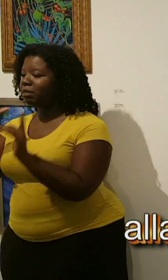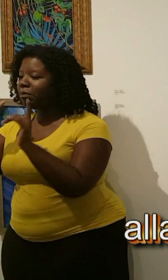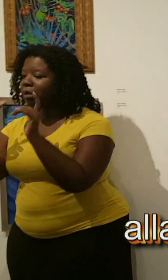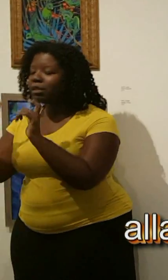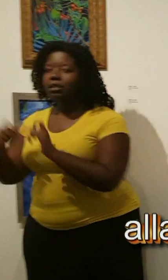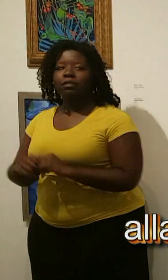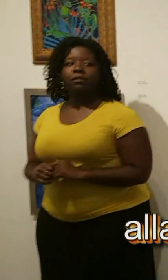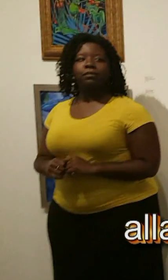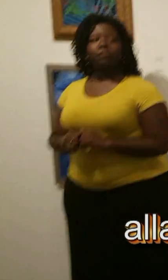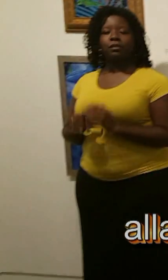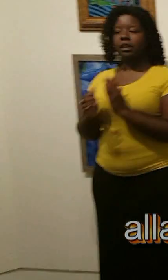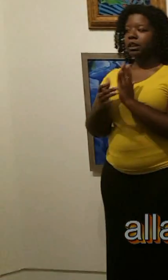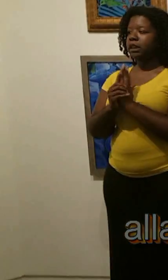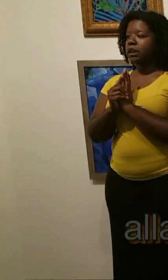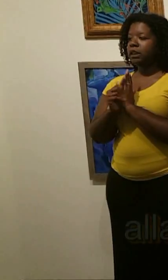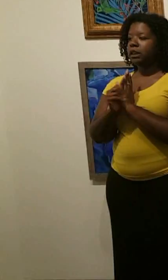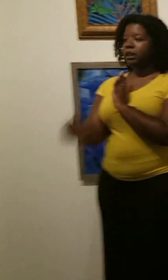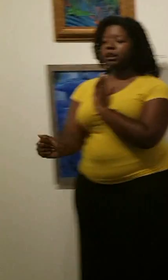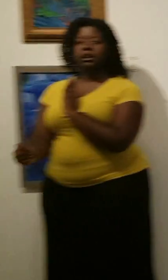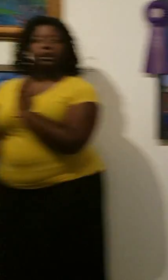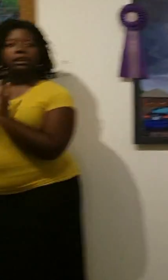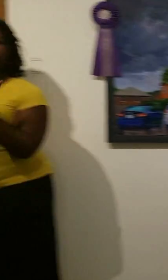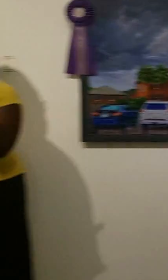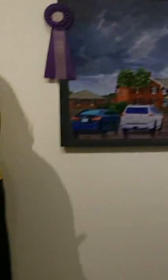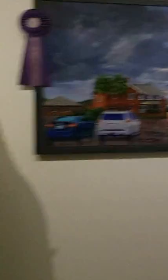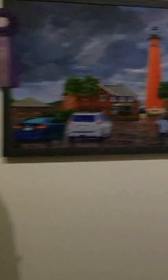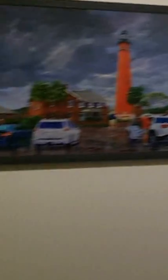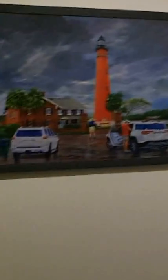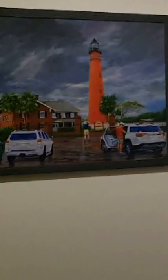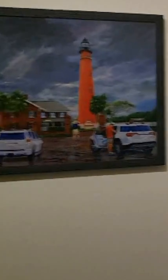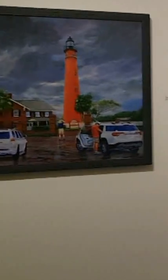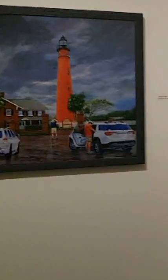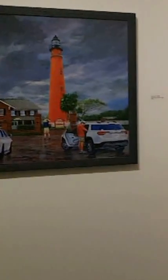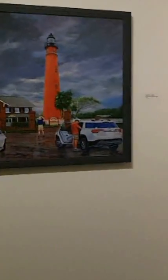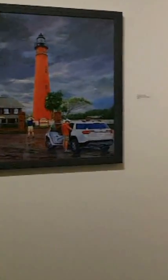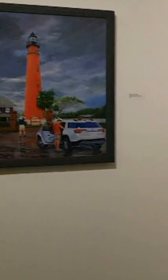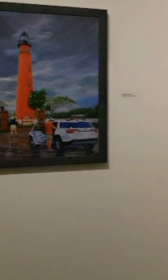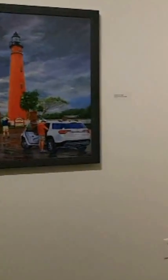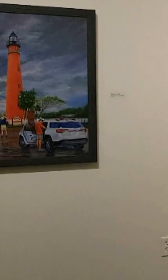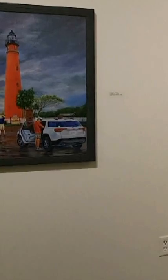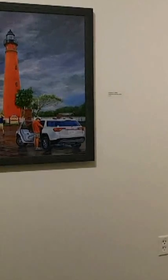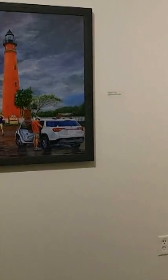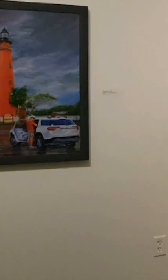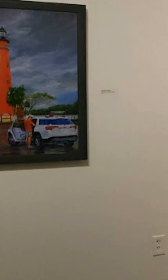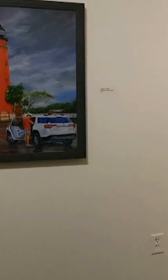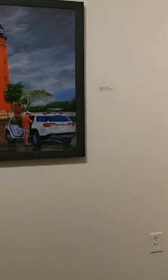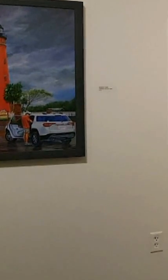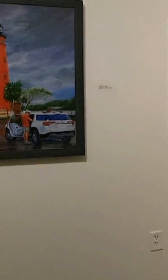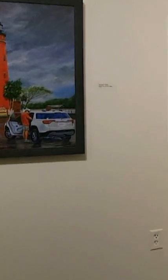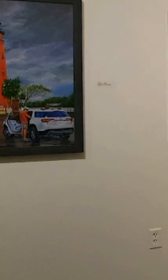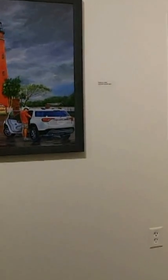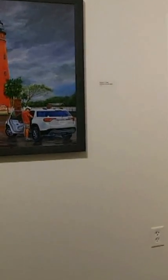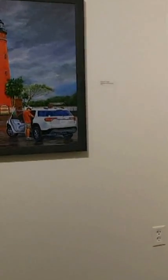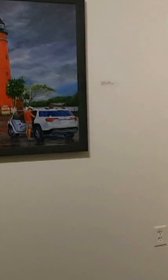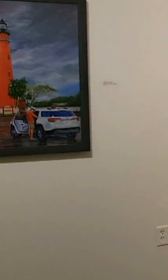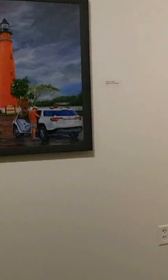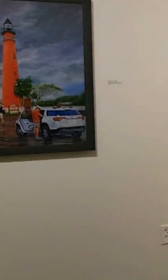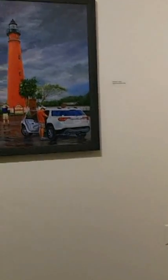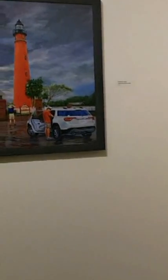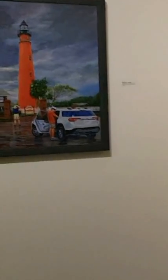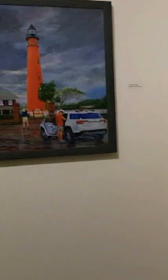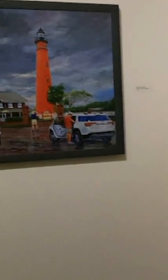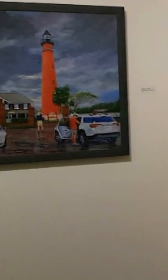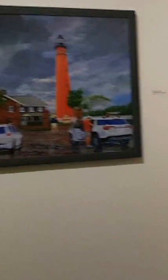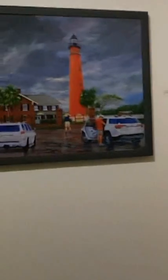So technique-wise, you saw an image, you said, this is what I'd like to paint, then you captured it in your